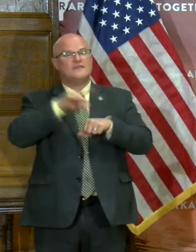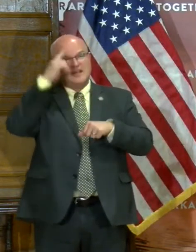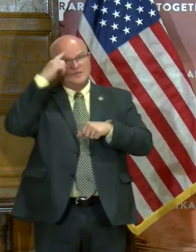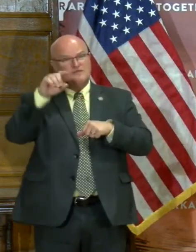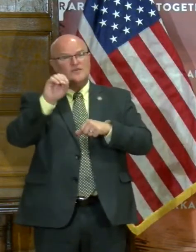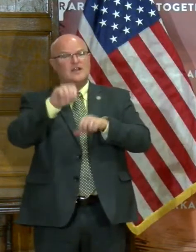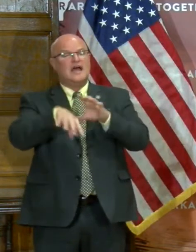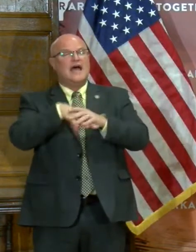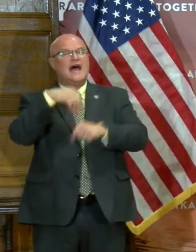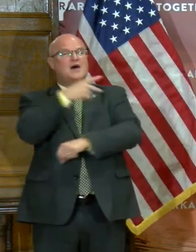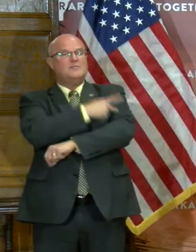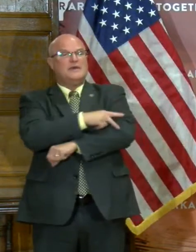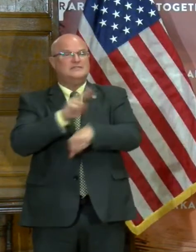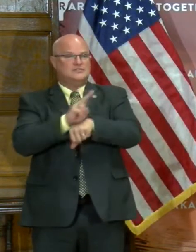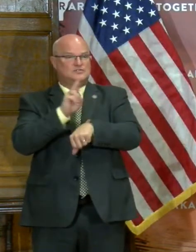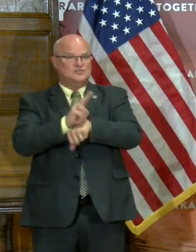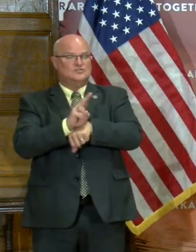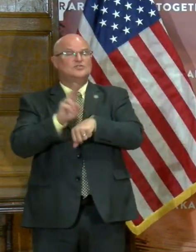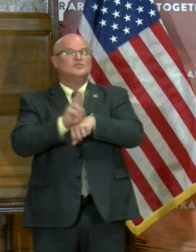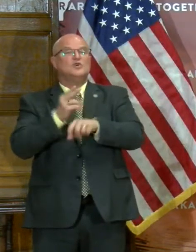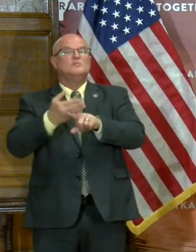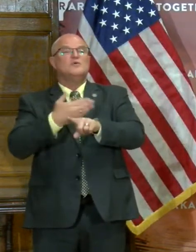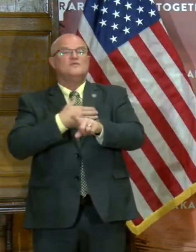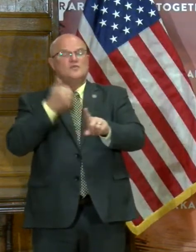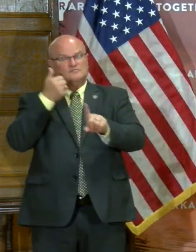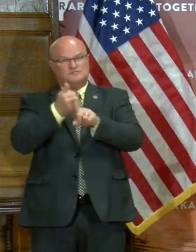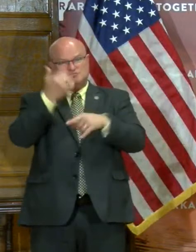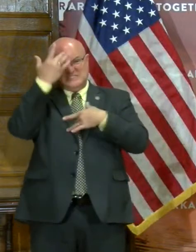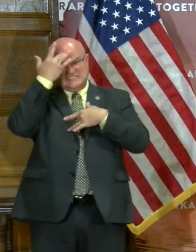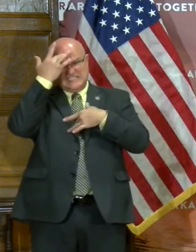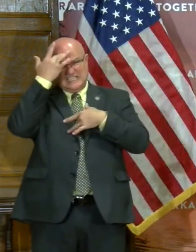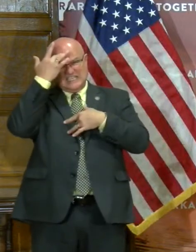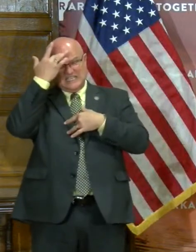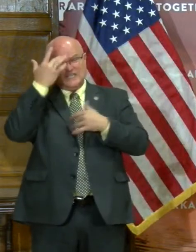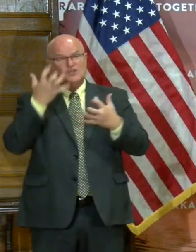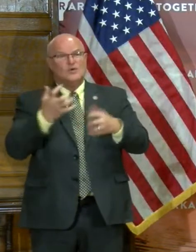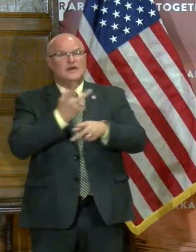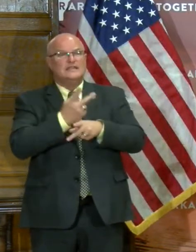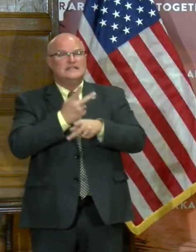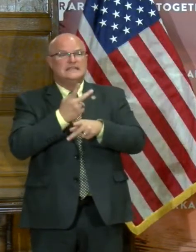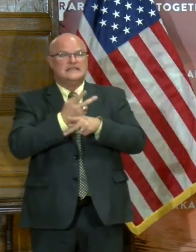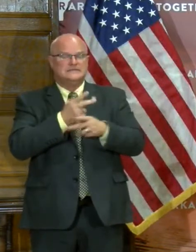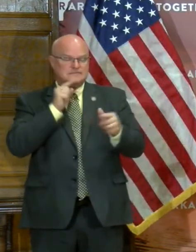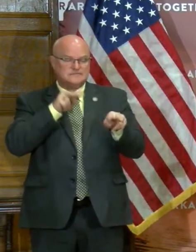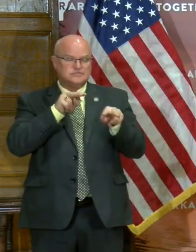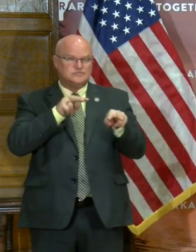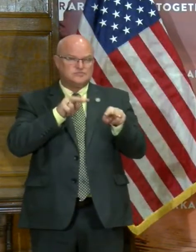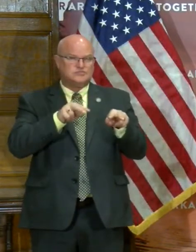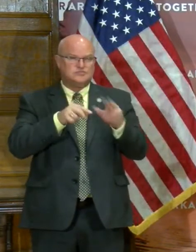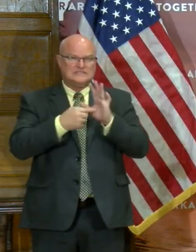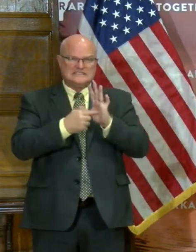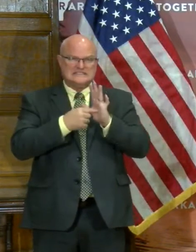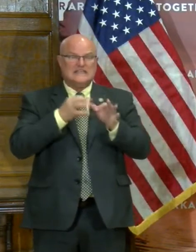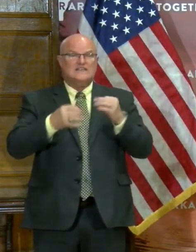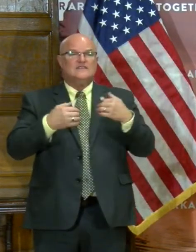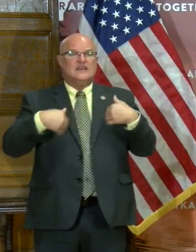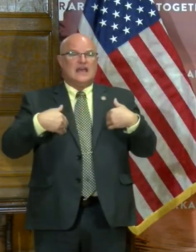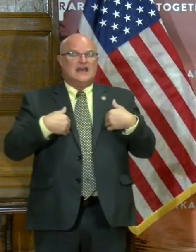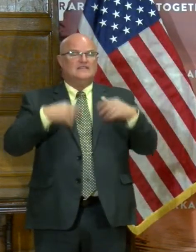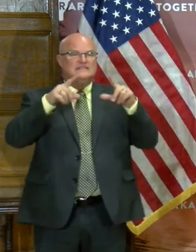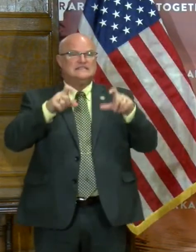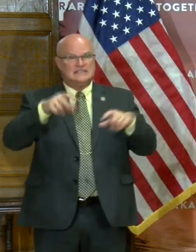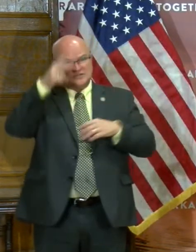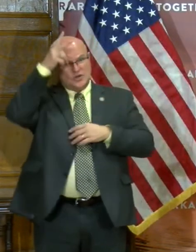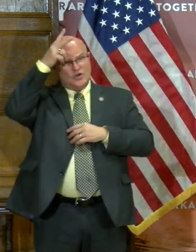for an outpatient use. You want to use them before you become ill, which means that you want to keep a close tab on your symptoms. If you have it, get